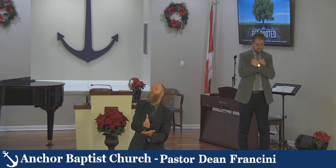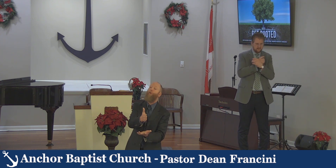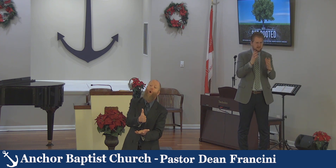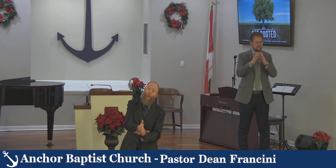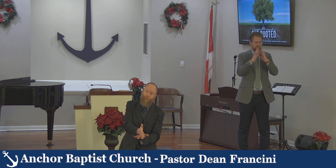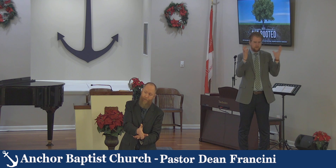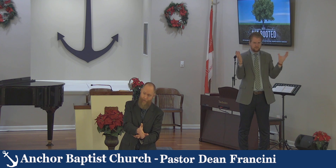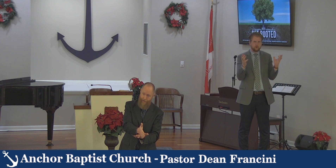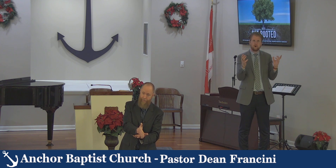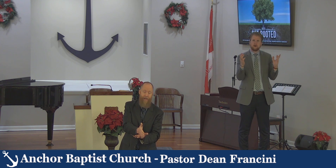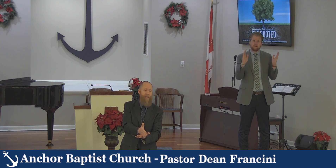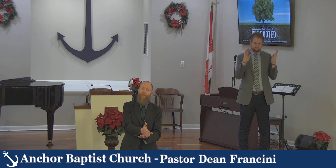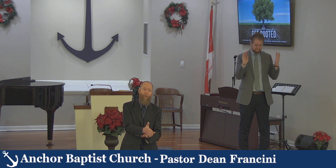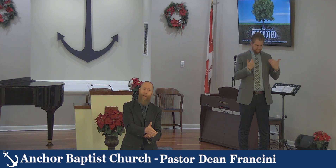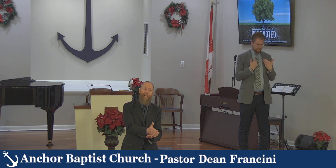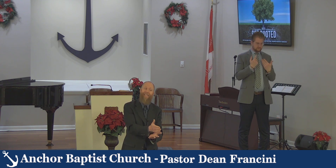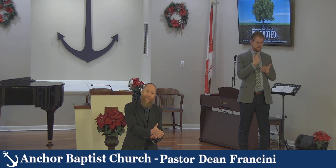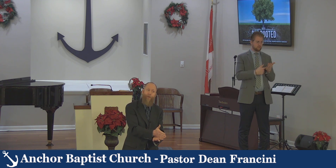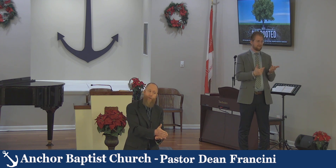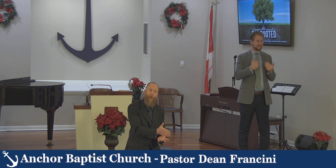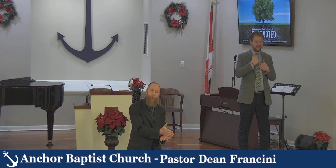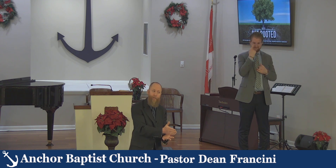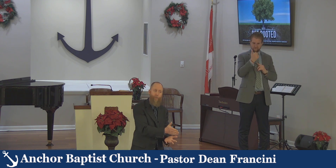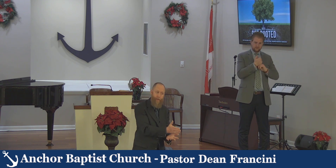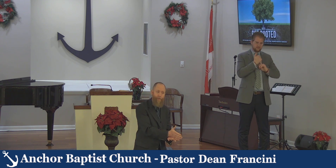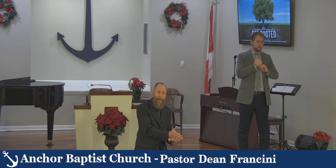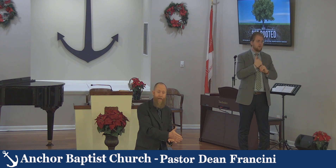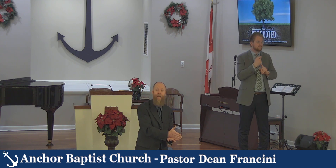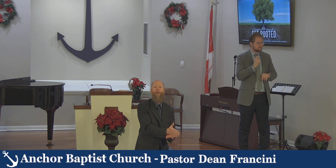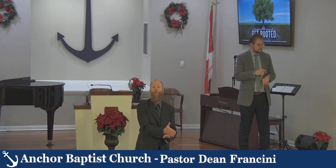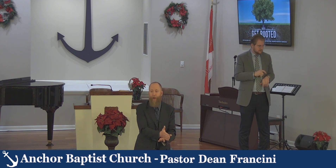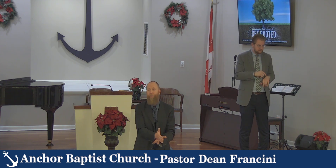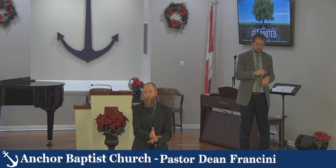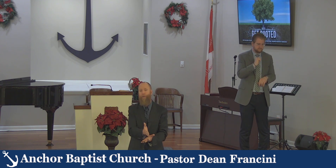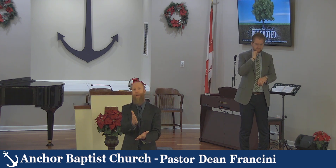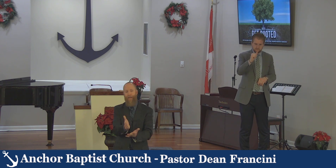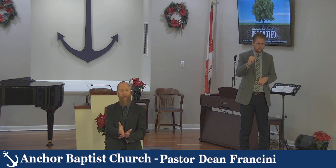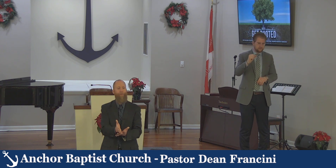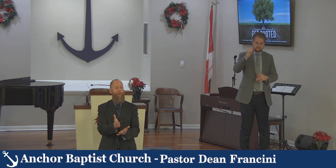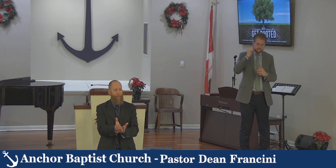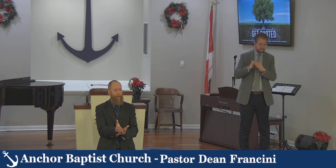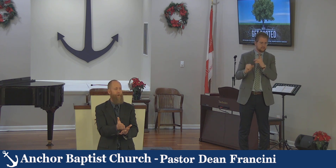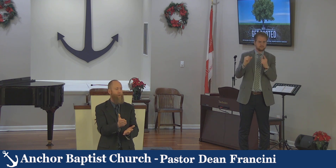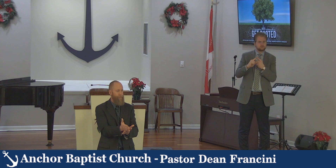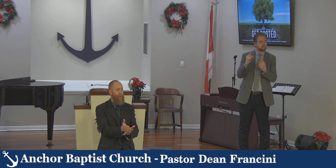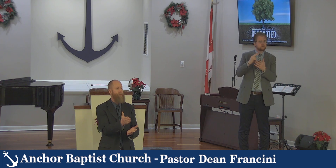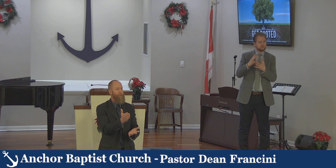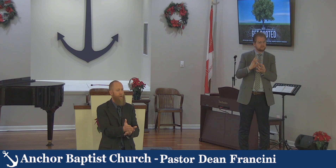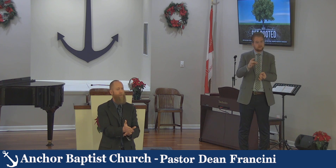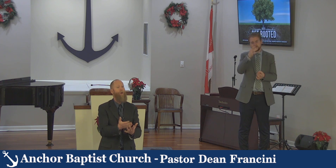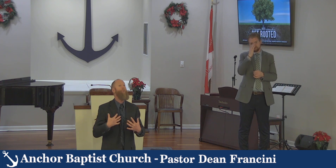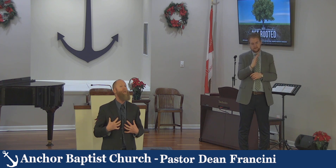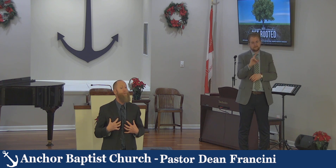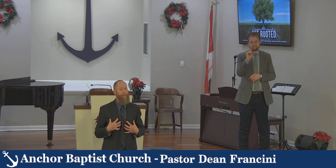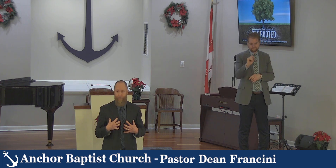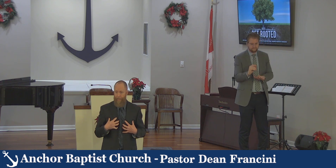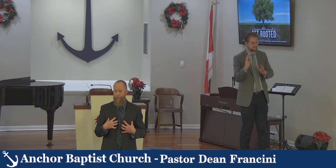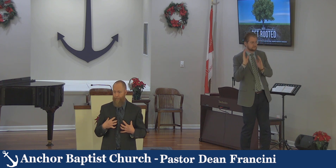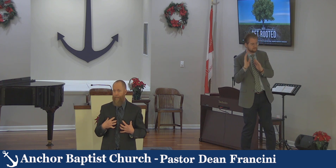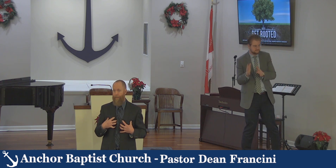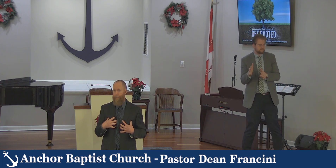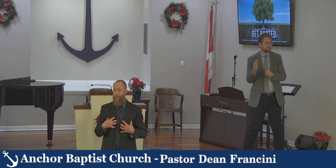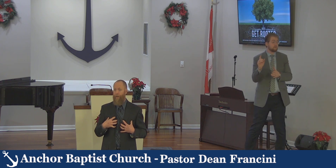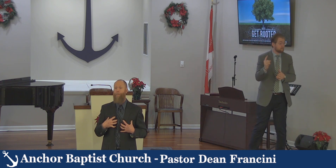they wanted for their own time, and they were not yielded to the Holy Spirit of God. Therefore, they left their first love. We can make the